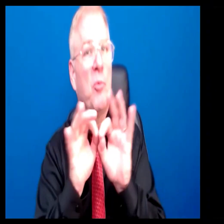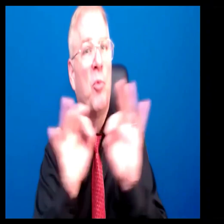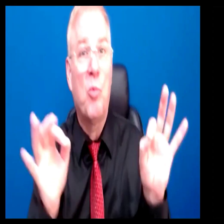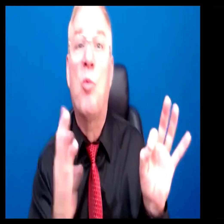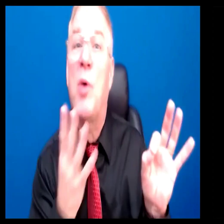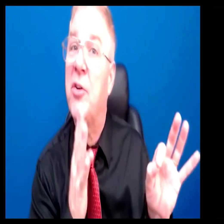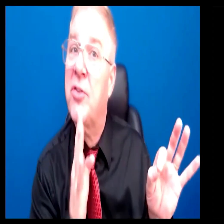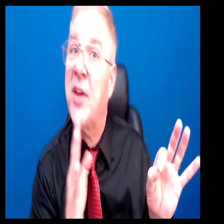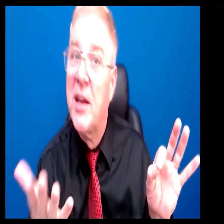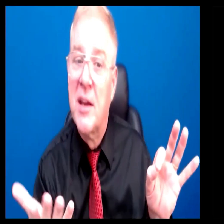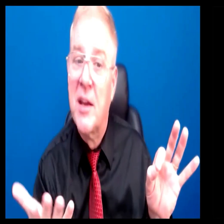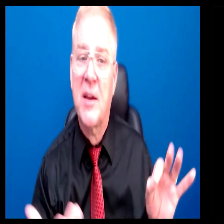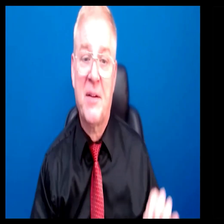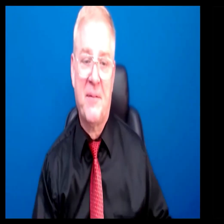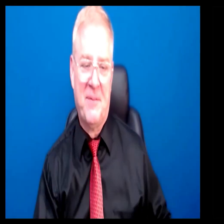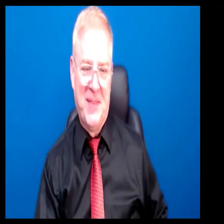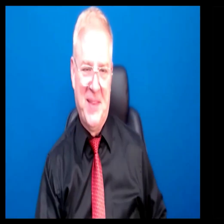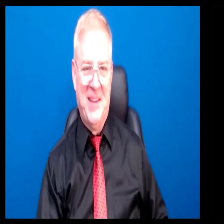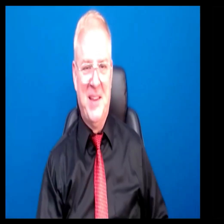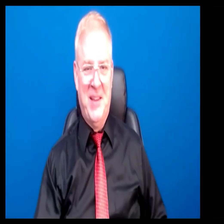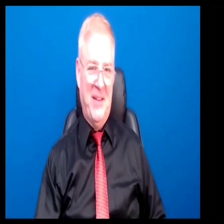on what you're saying.